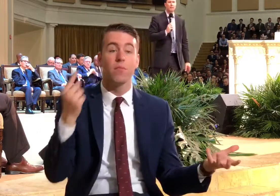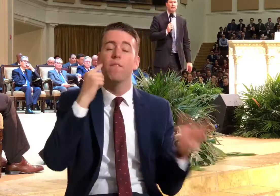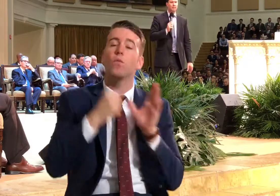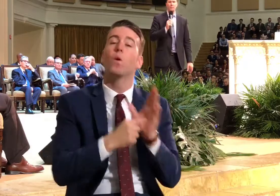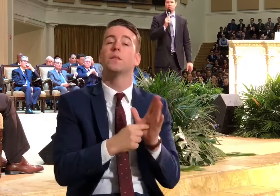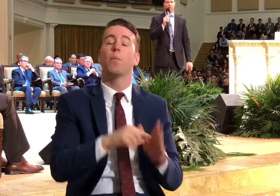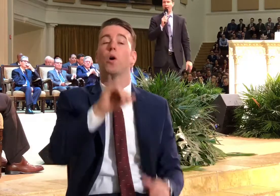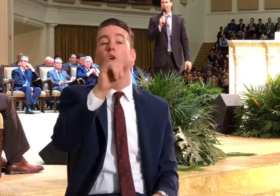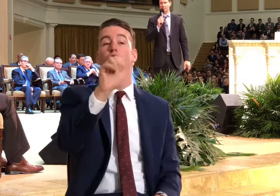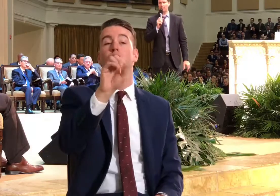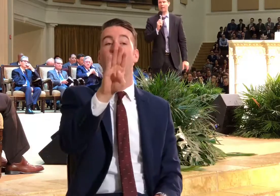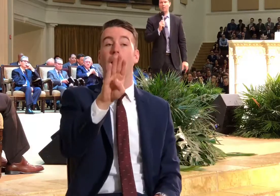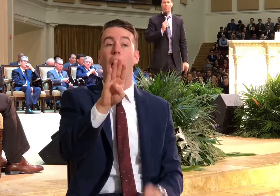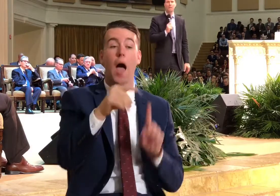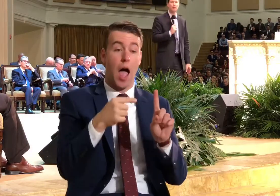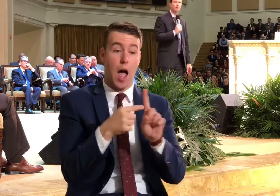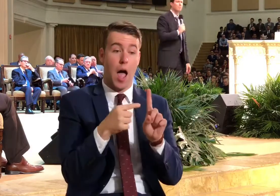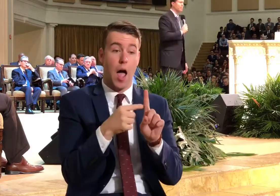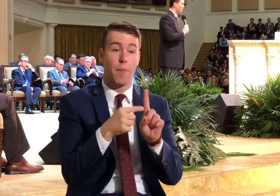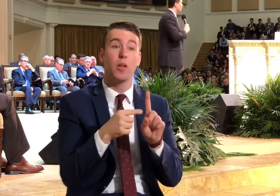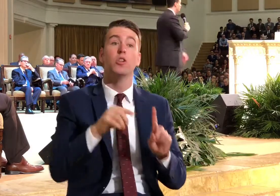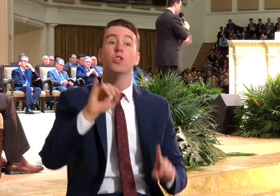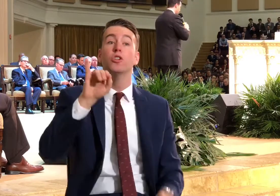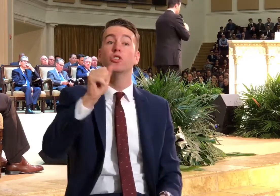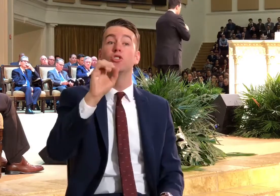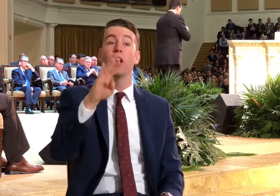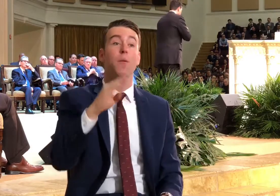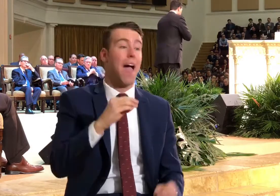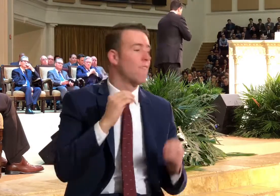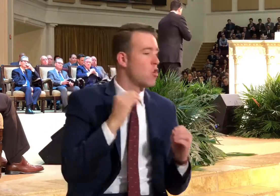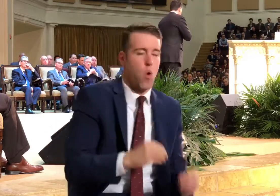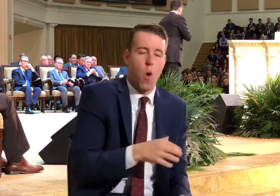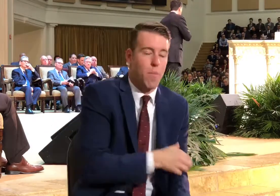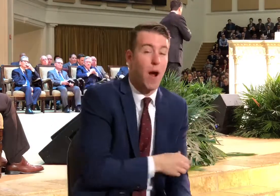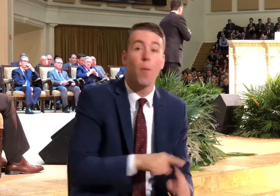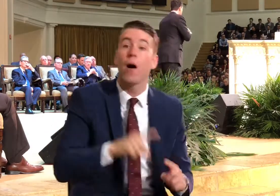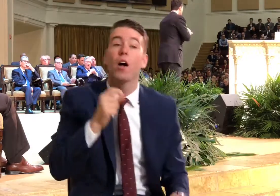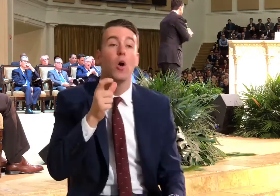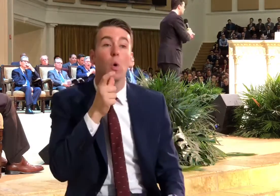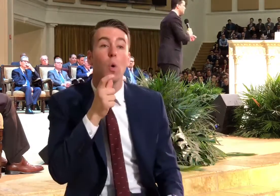Jacob doesn't have the power, but Israel does.